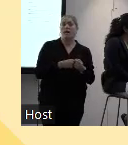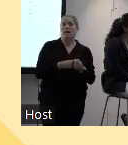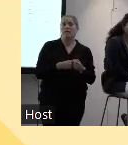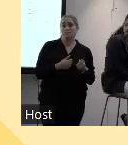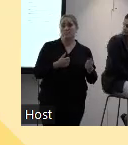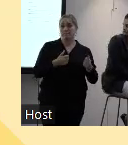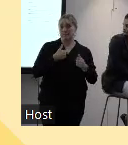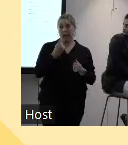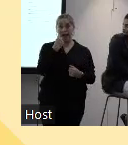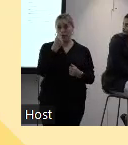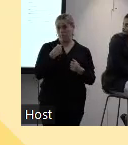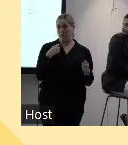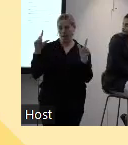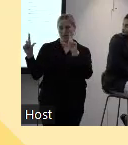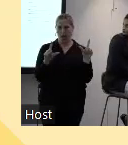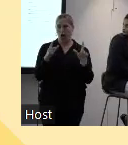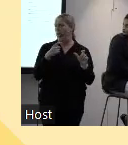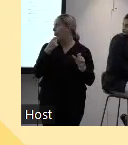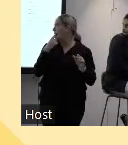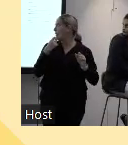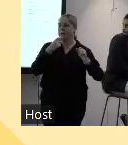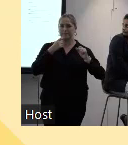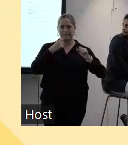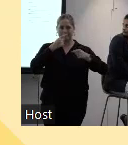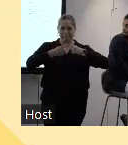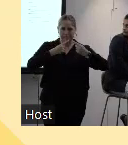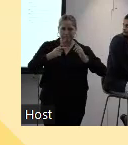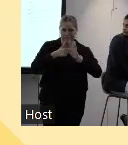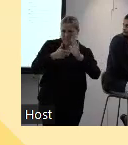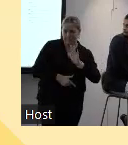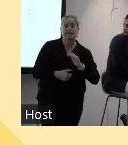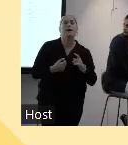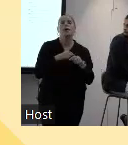but essentially what we've done is we've conducted a review of all of the available